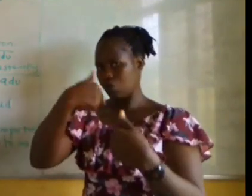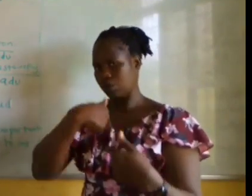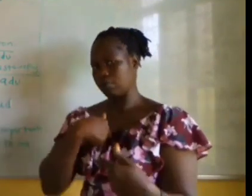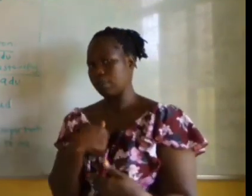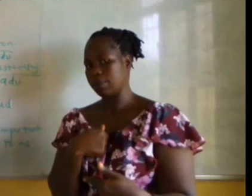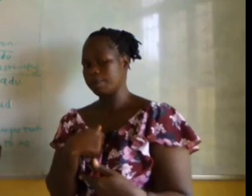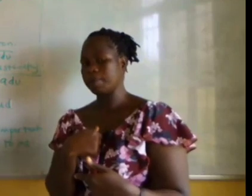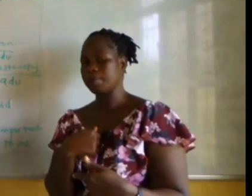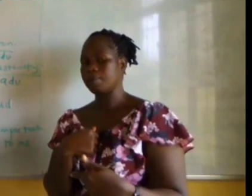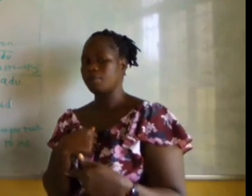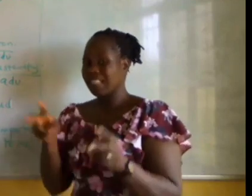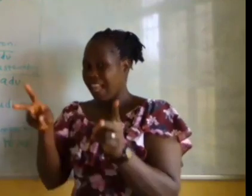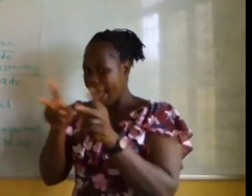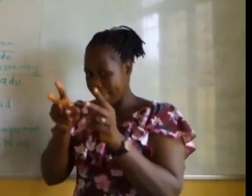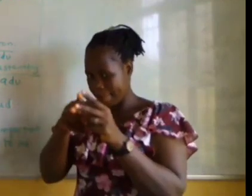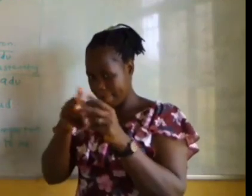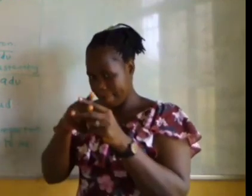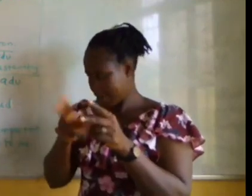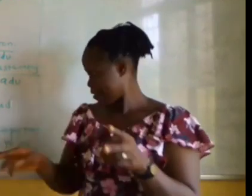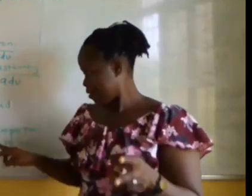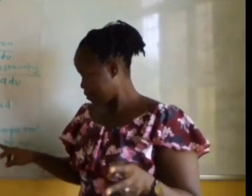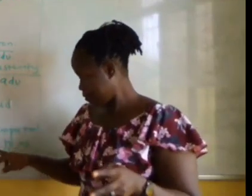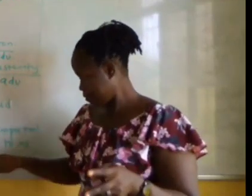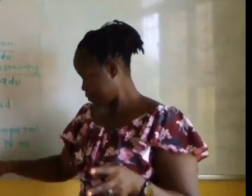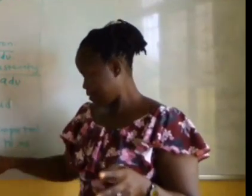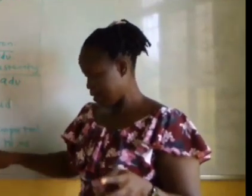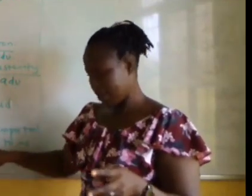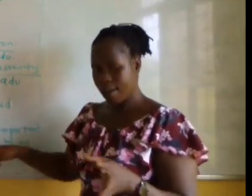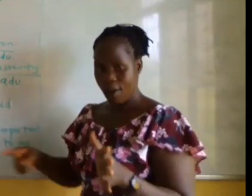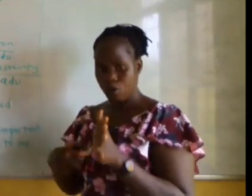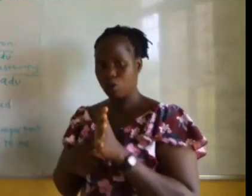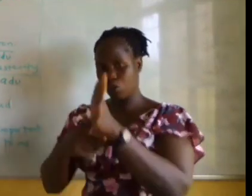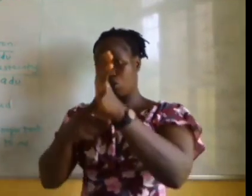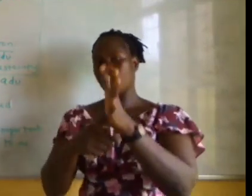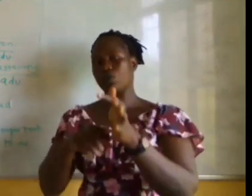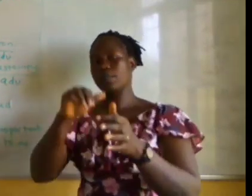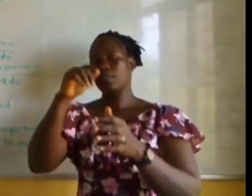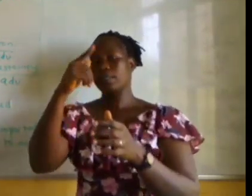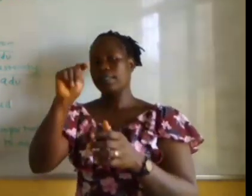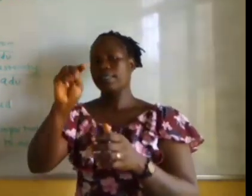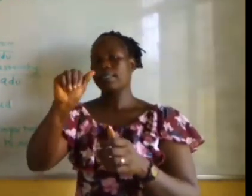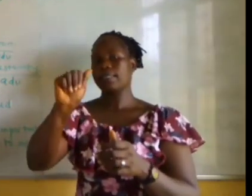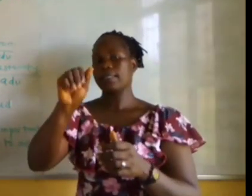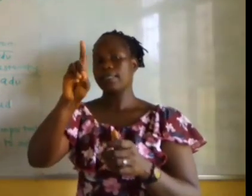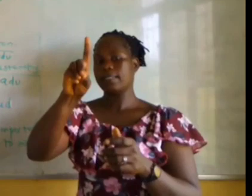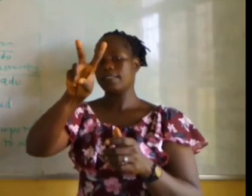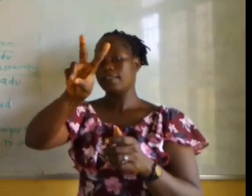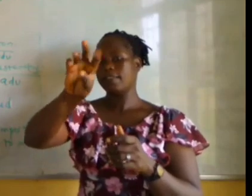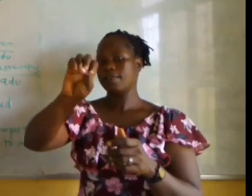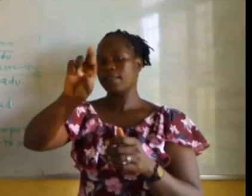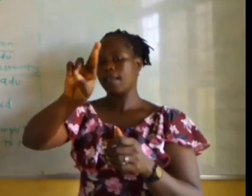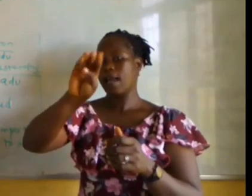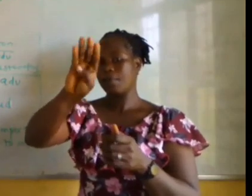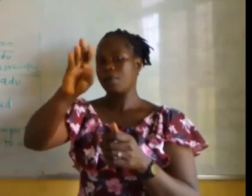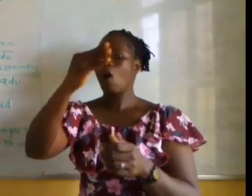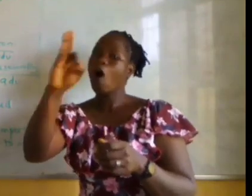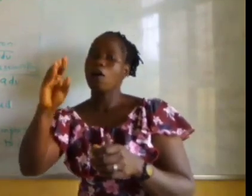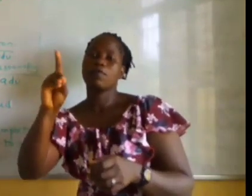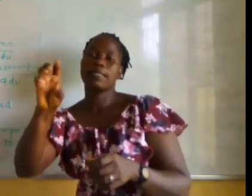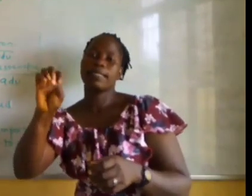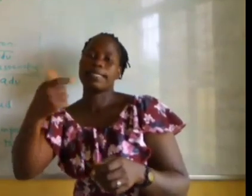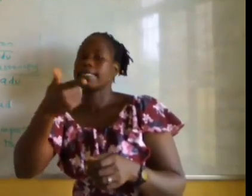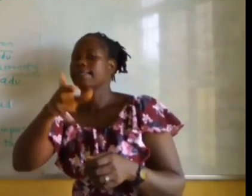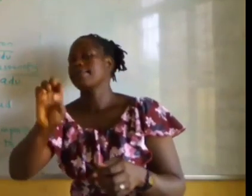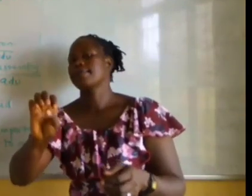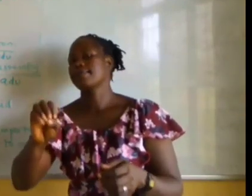My mother is very important to me. The adverb of degree here is very,